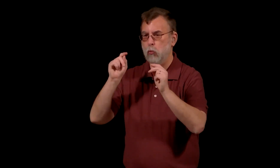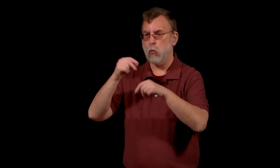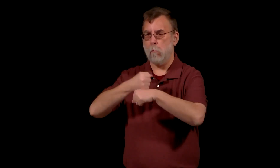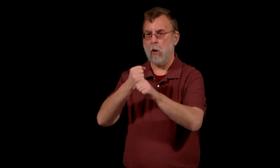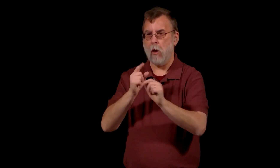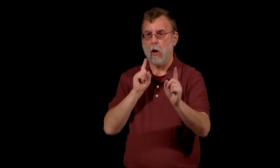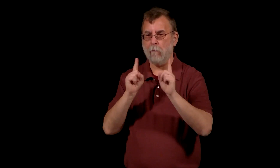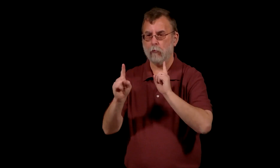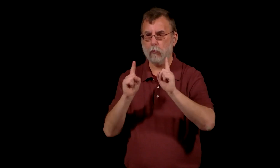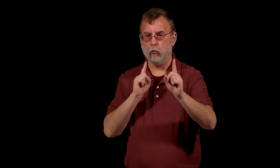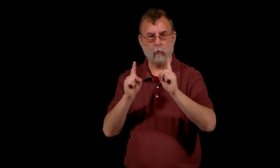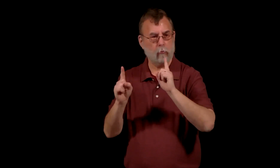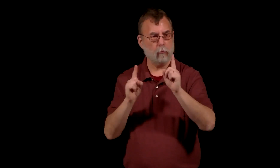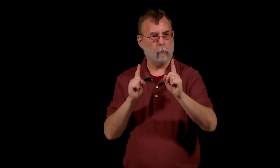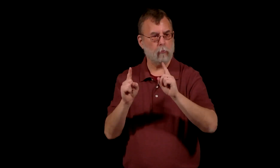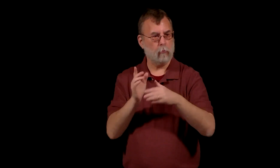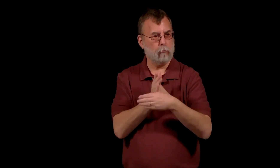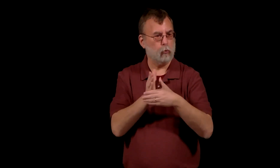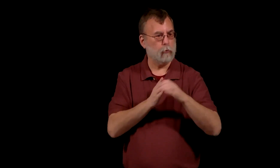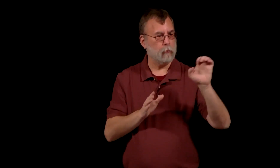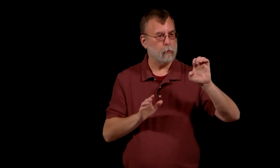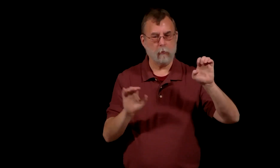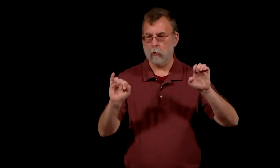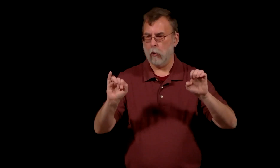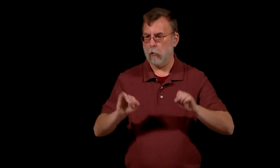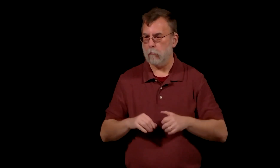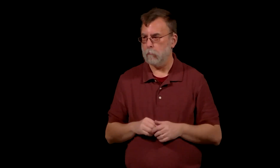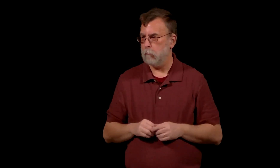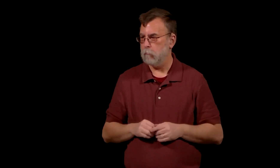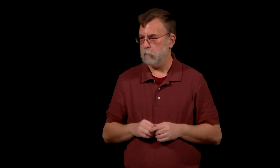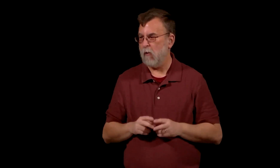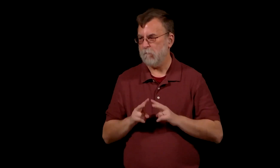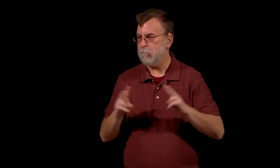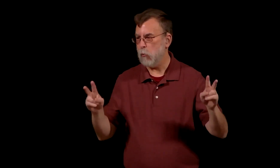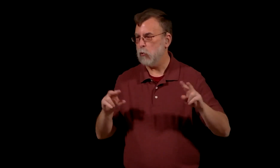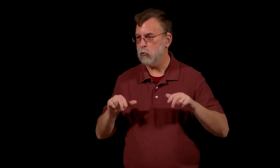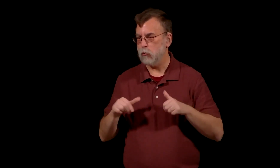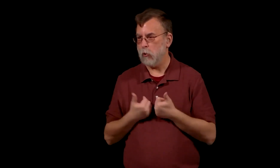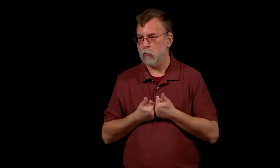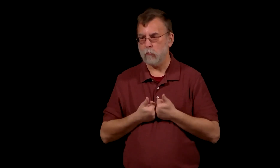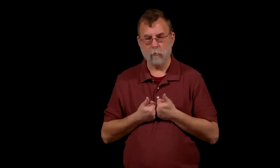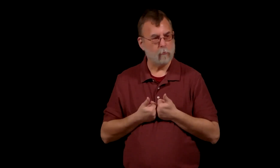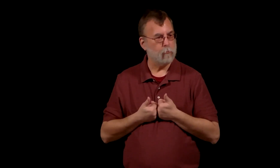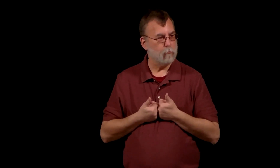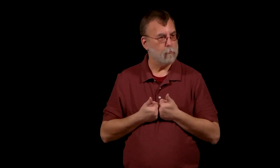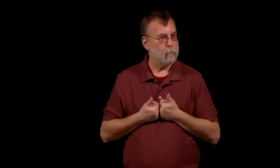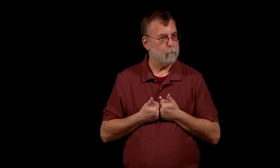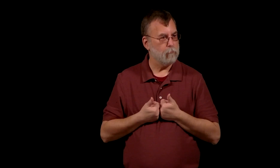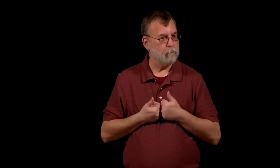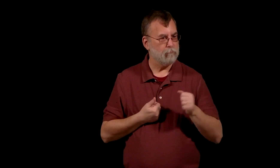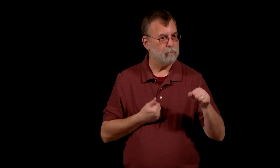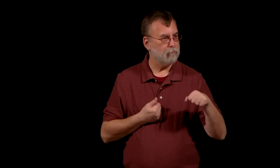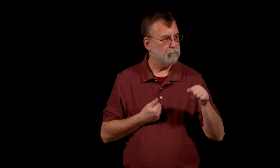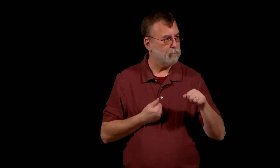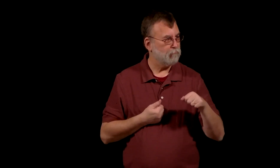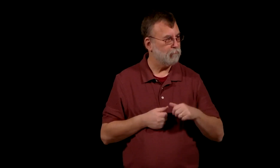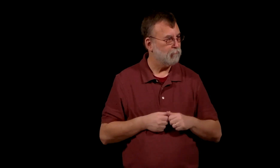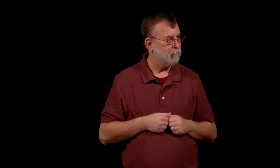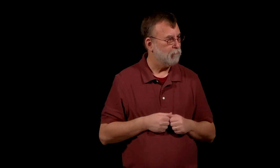challenging to make a conversation between extroverts and introverts. It can be a challenge. That's